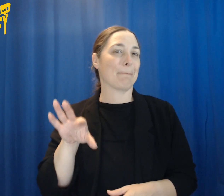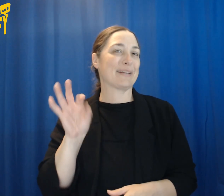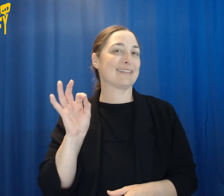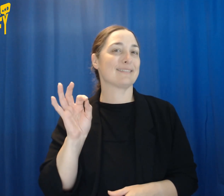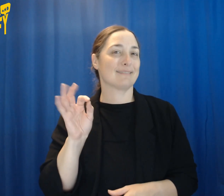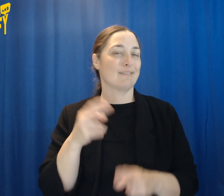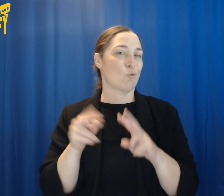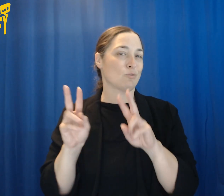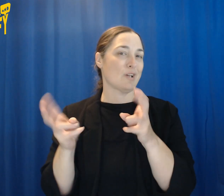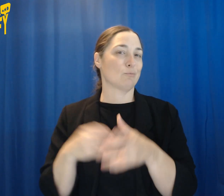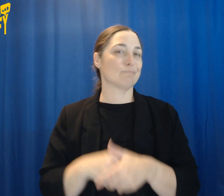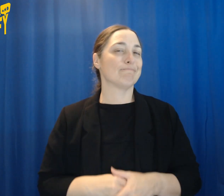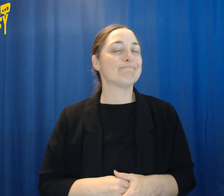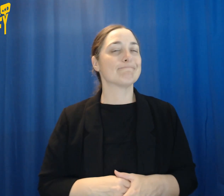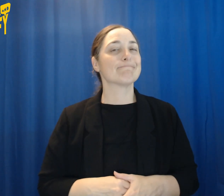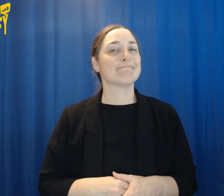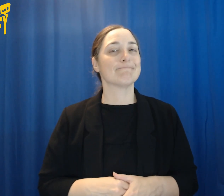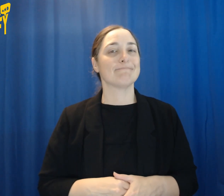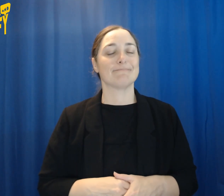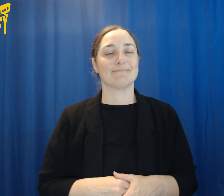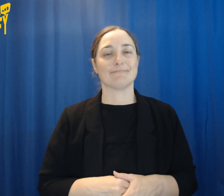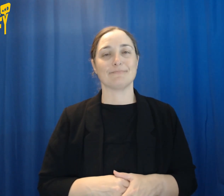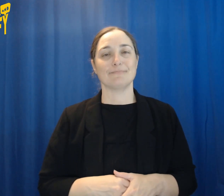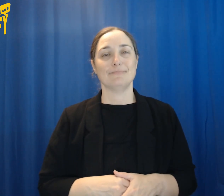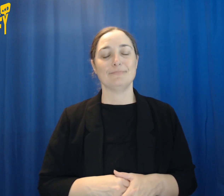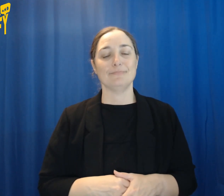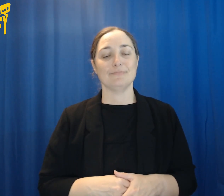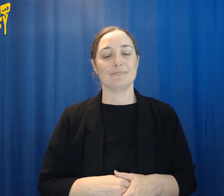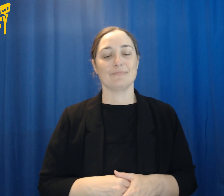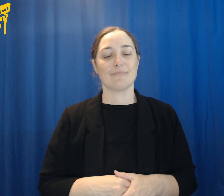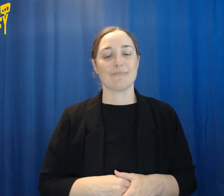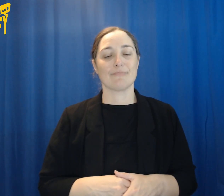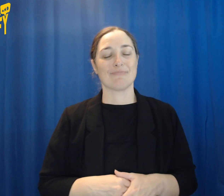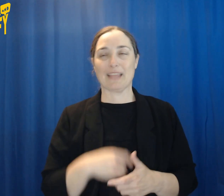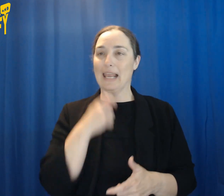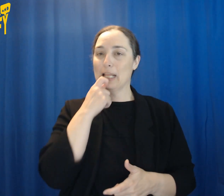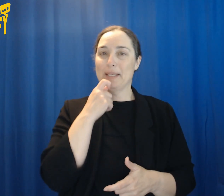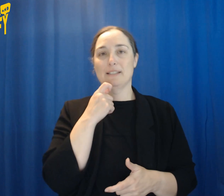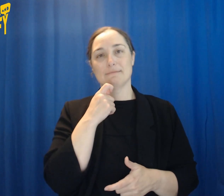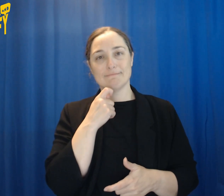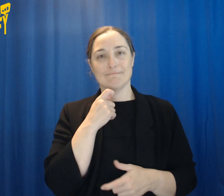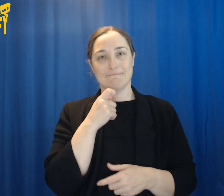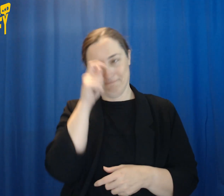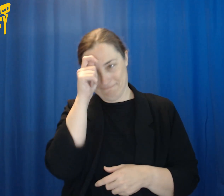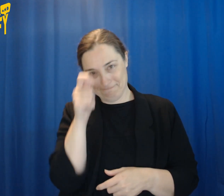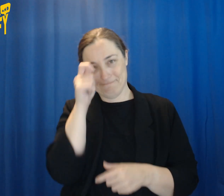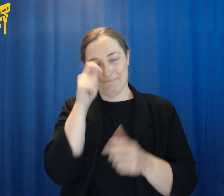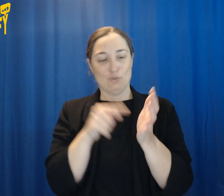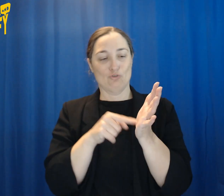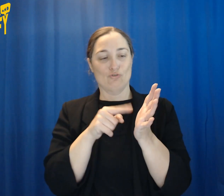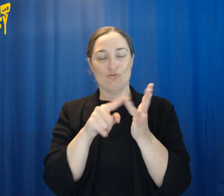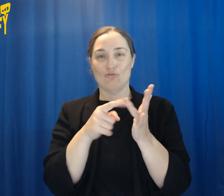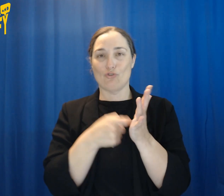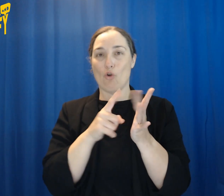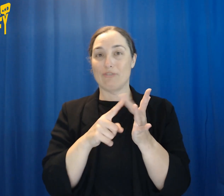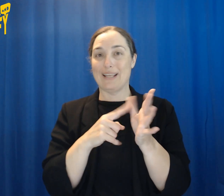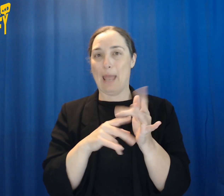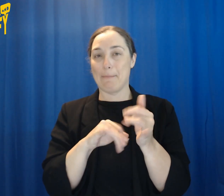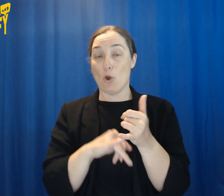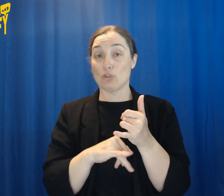became the title of my book. A little nod to my love of Tori Amos, who is also, Nick, a strange